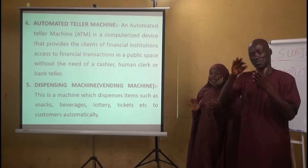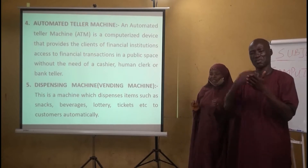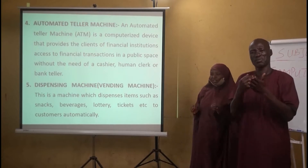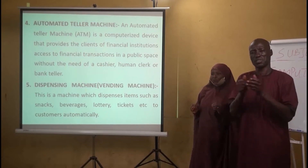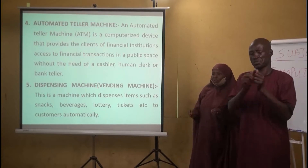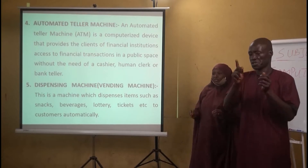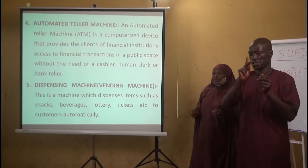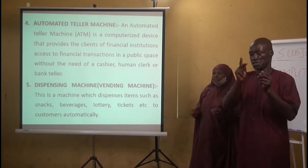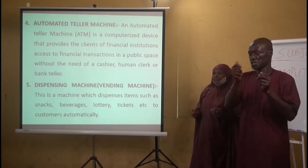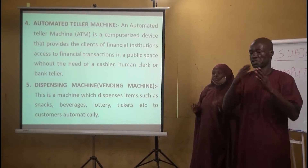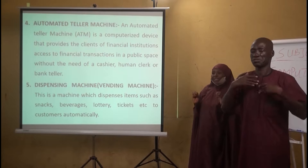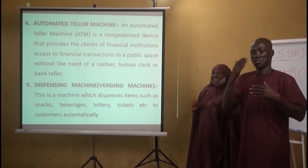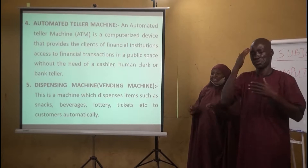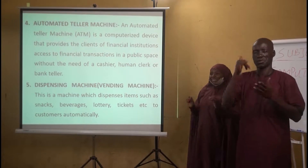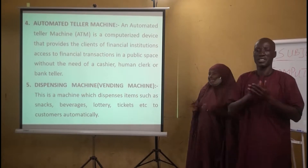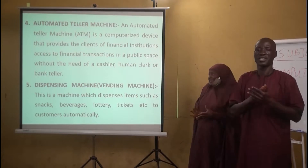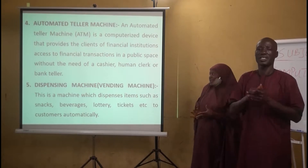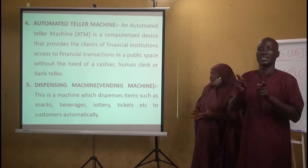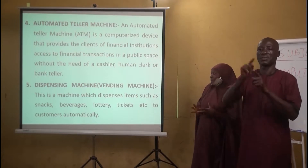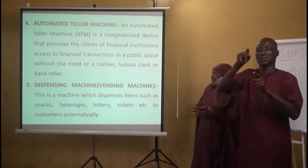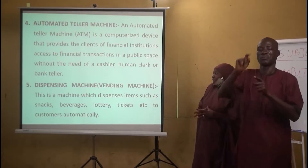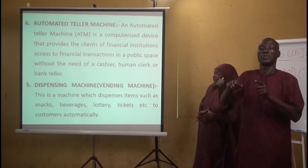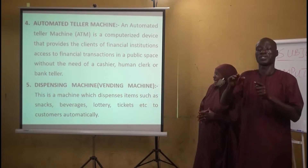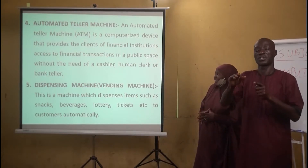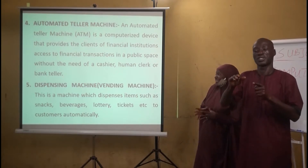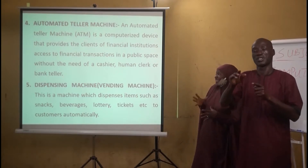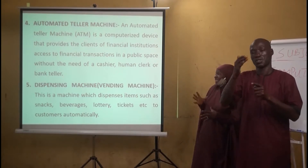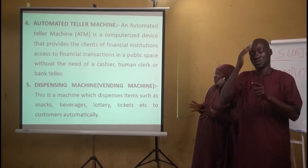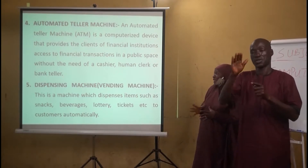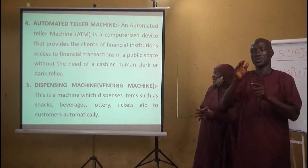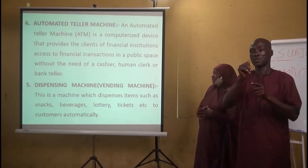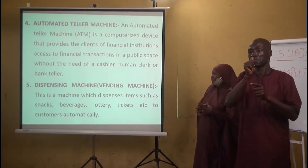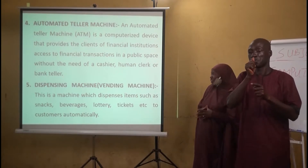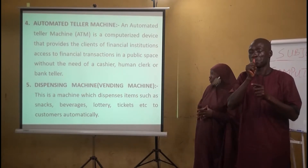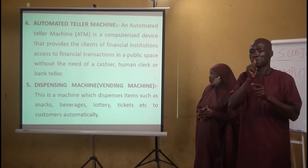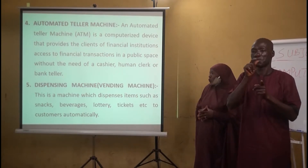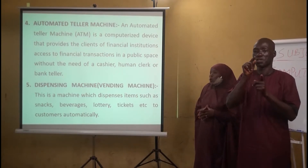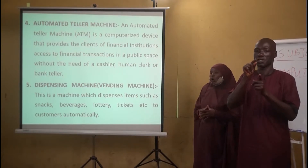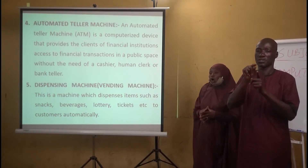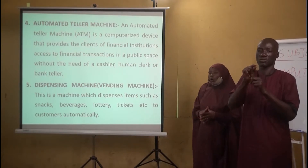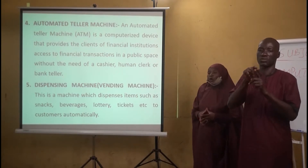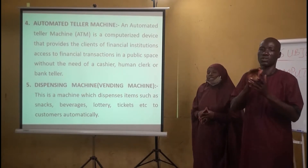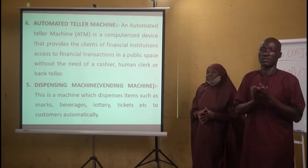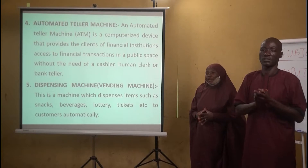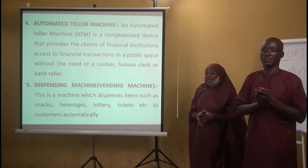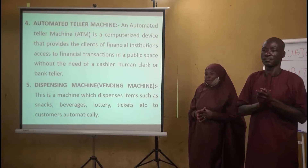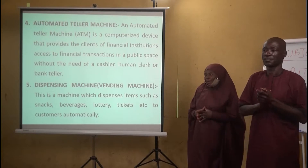access to it. That is ATM. The next is the dispensing machine, or we call it vending